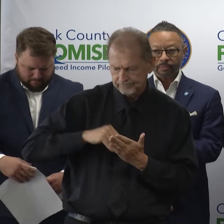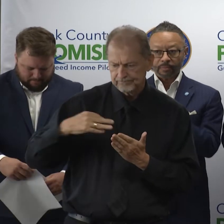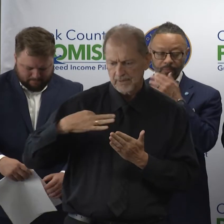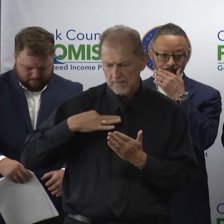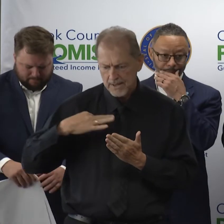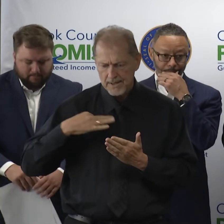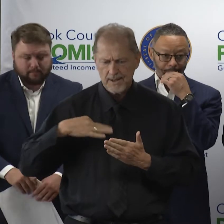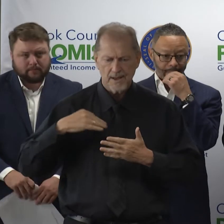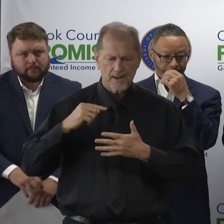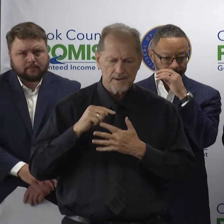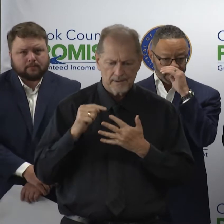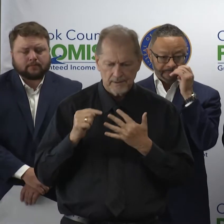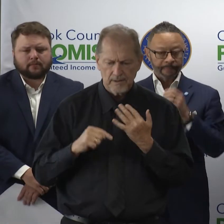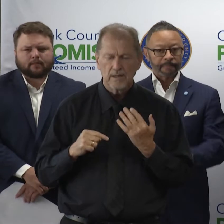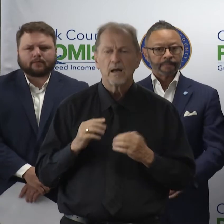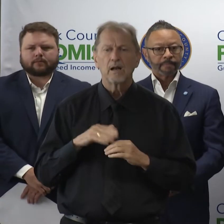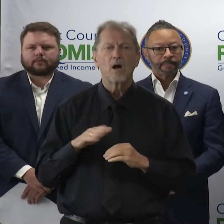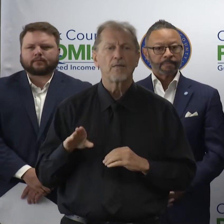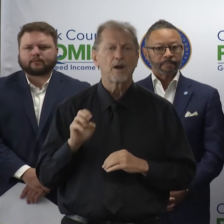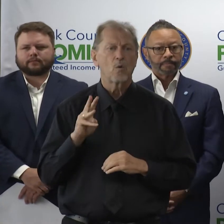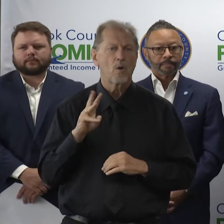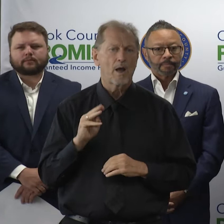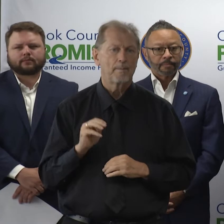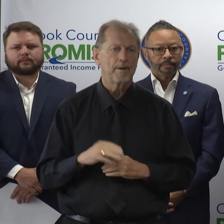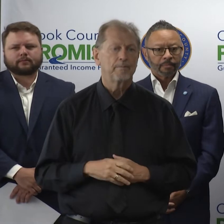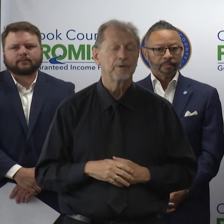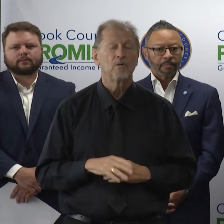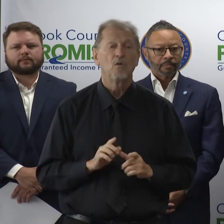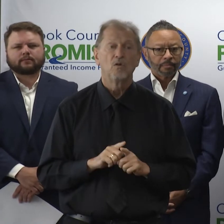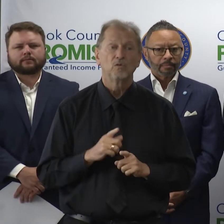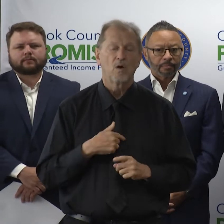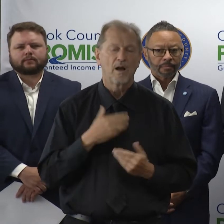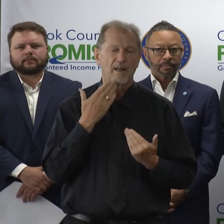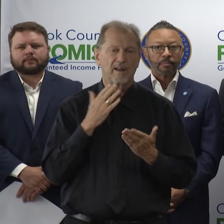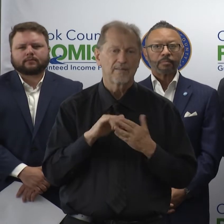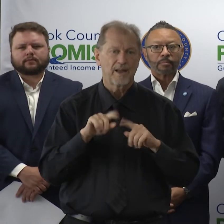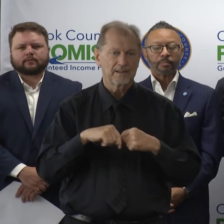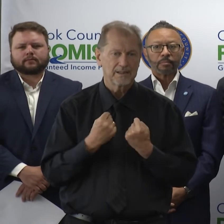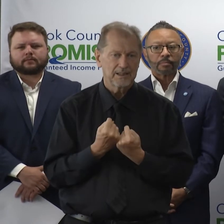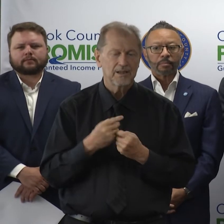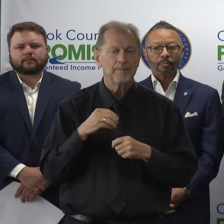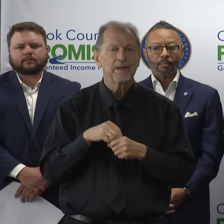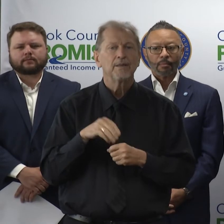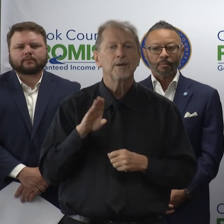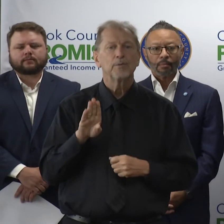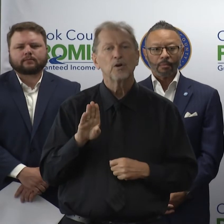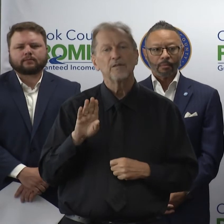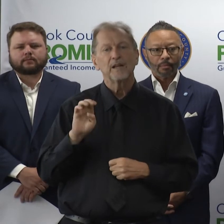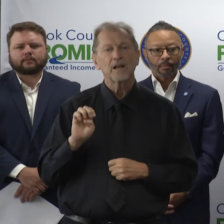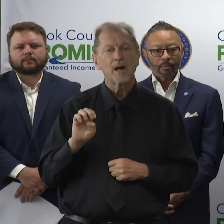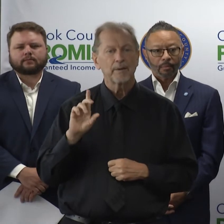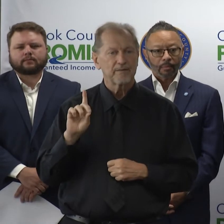events on our website. Once again, I want to thank the team at the Bureau of Economic Development,